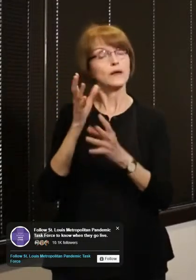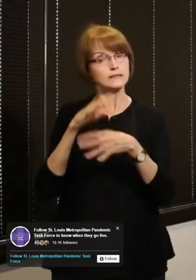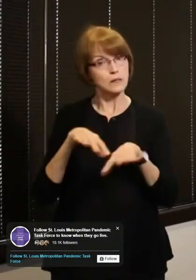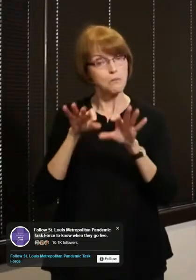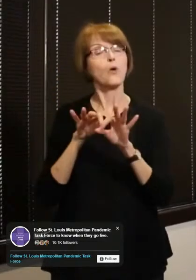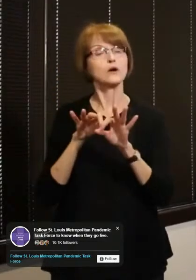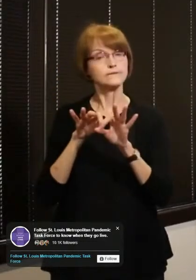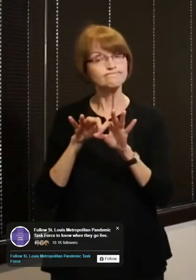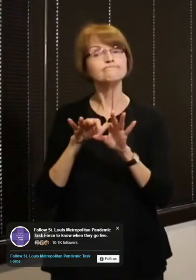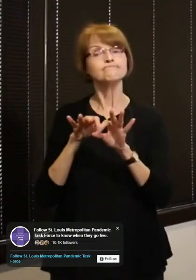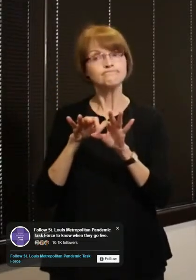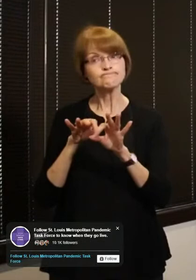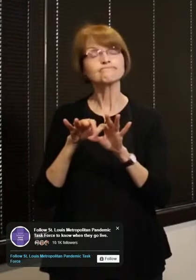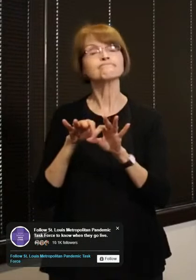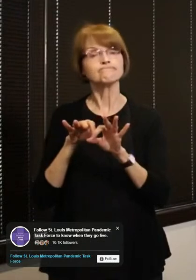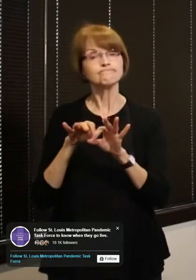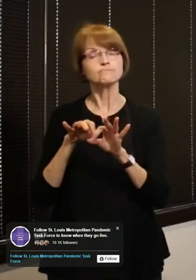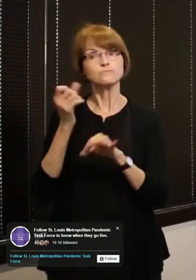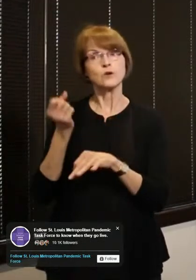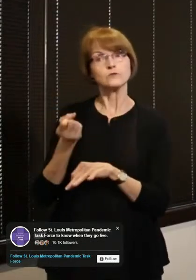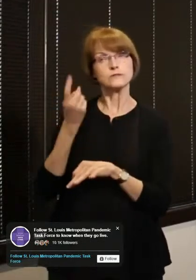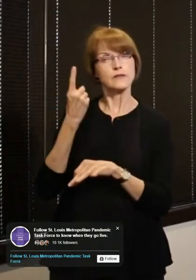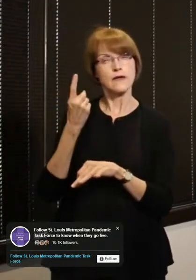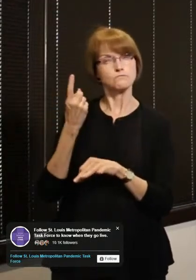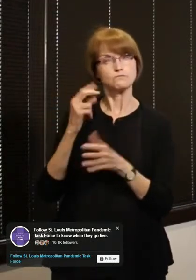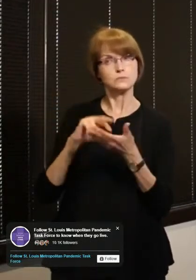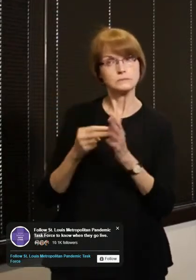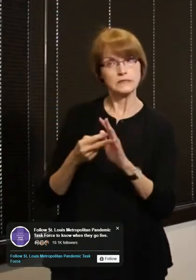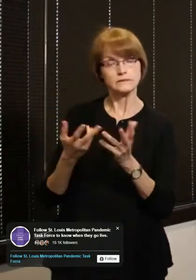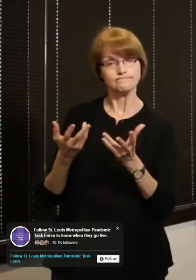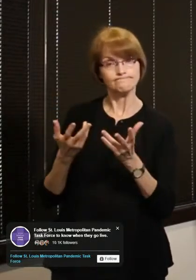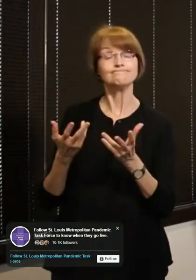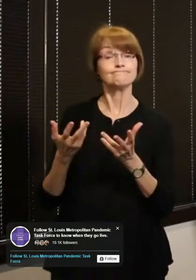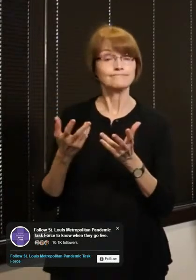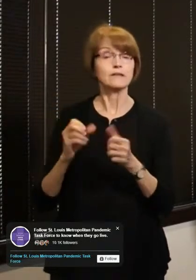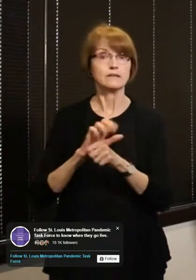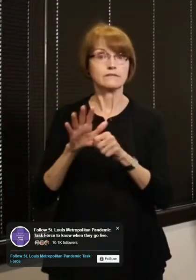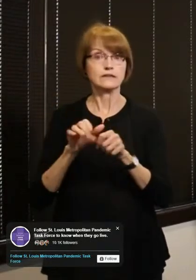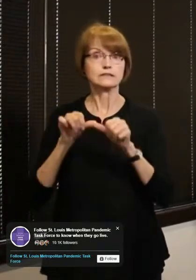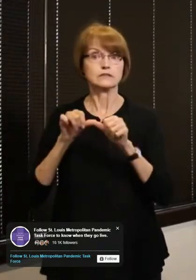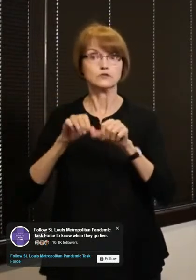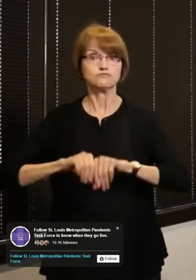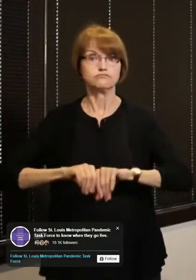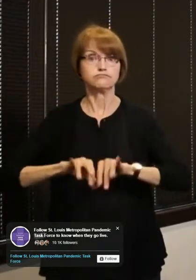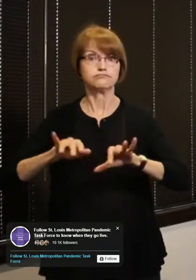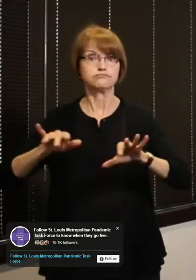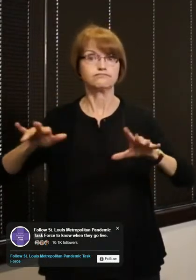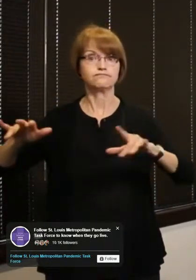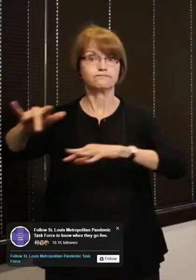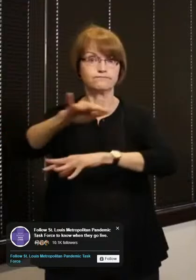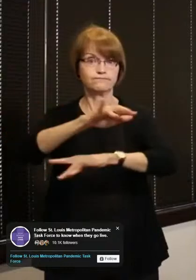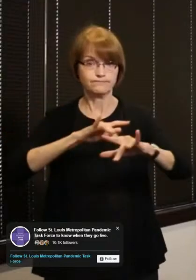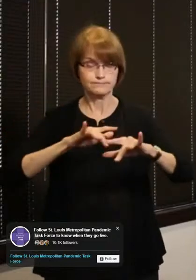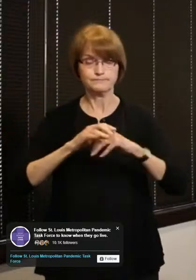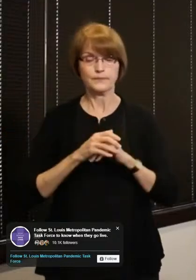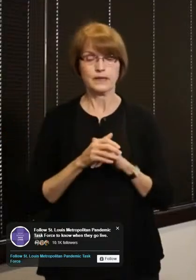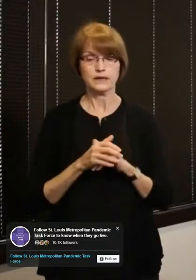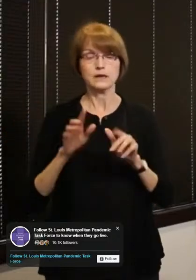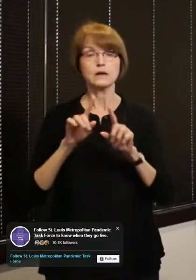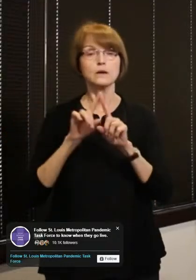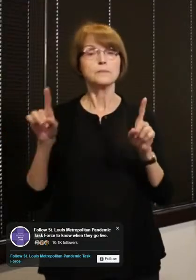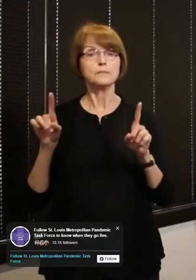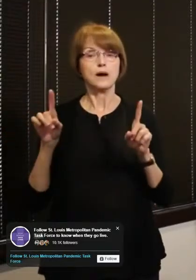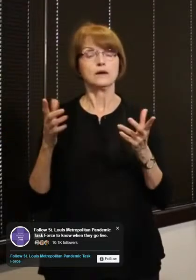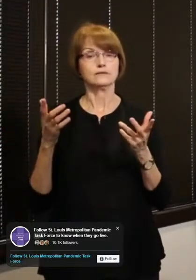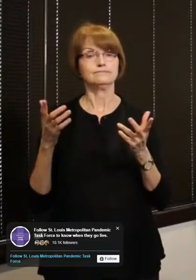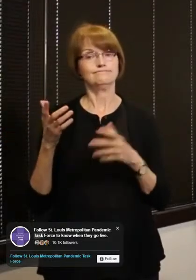acknowledge what that number represents, which is the virus continues to spread throughout our community. However, as we've